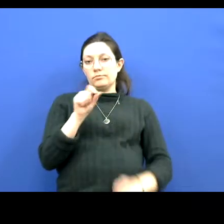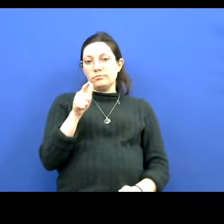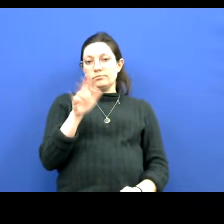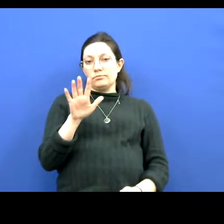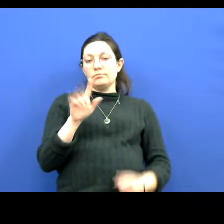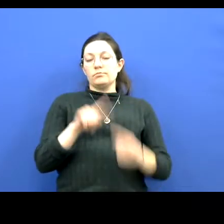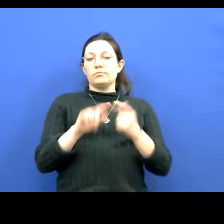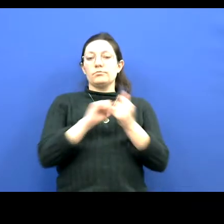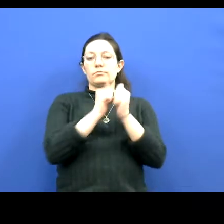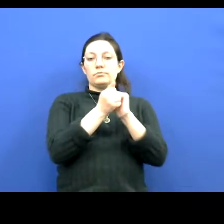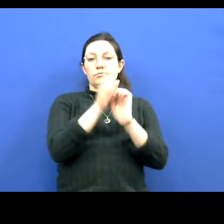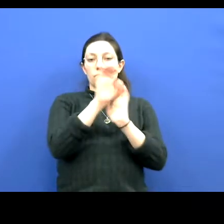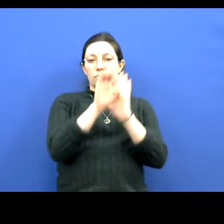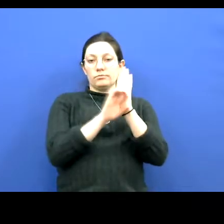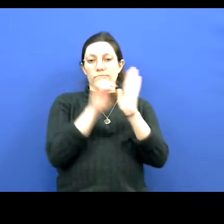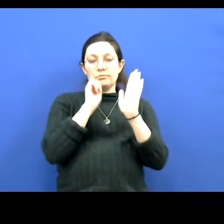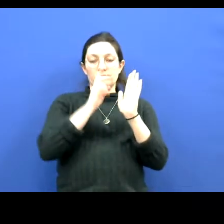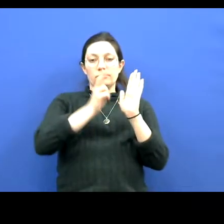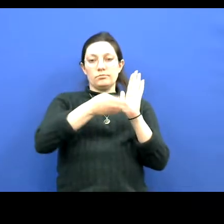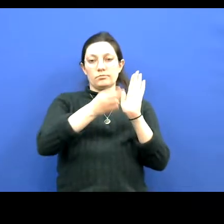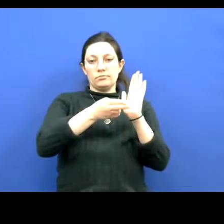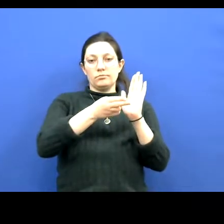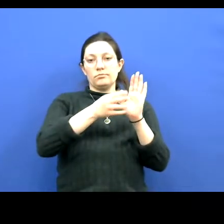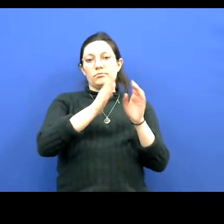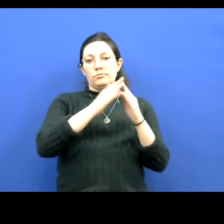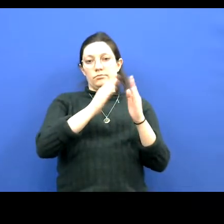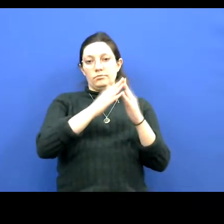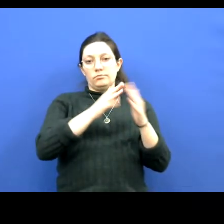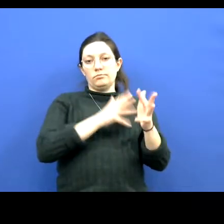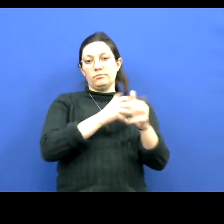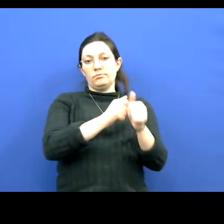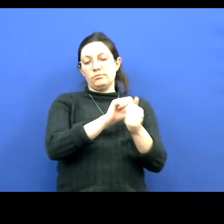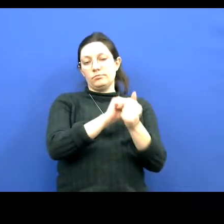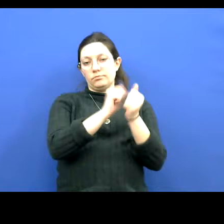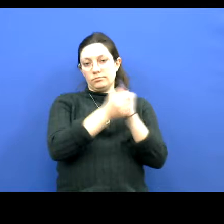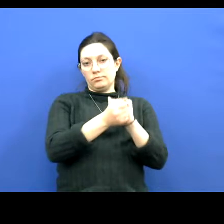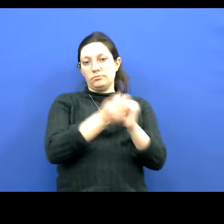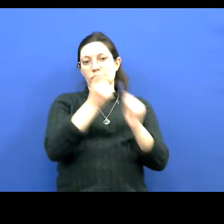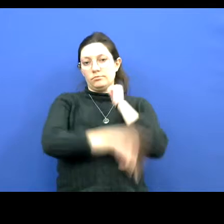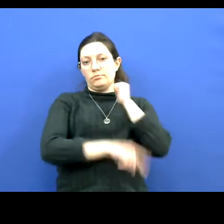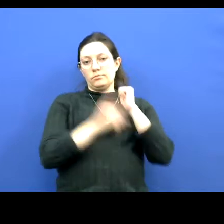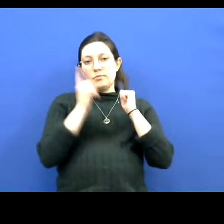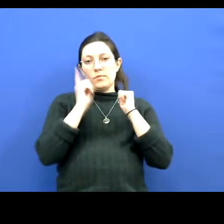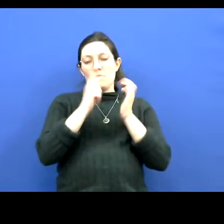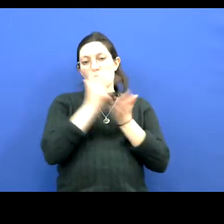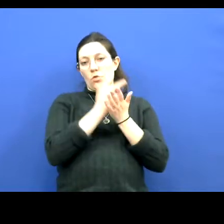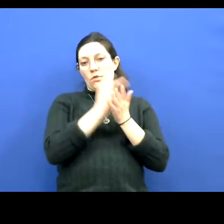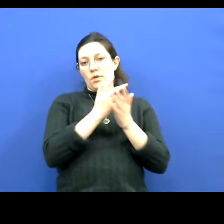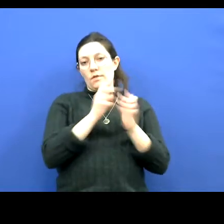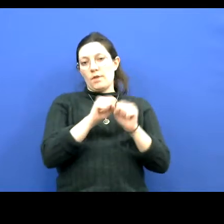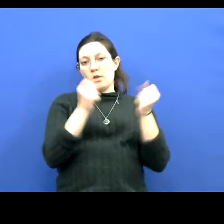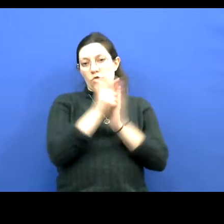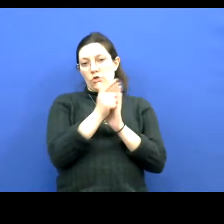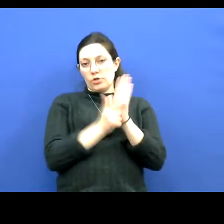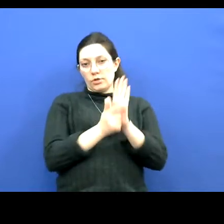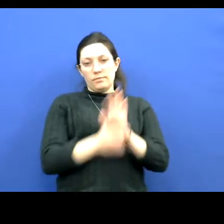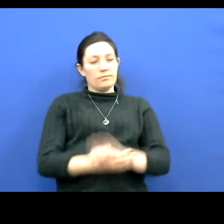code of the town of Henrietta to update and modify penalties for parking violations.